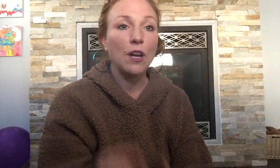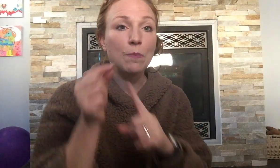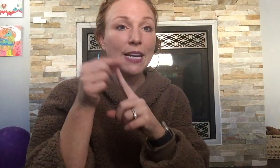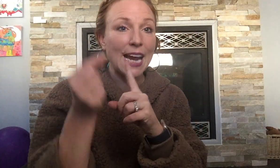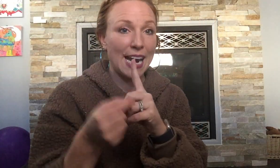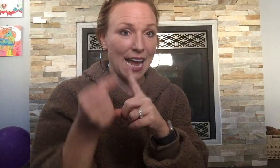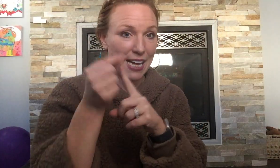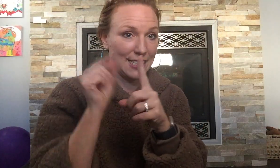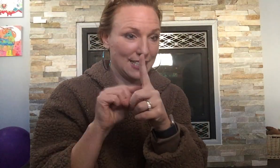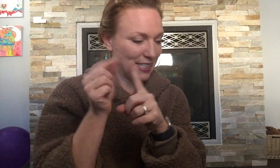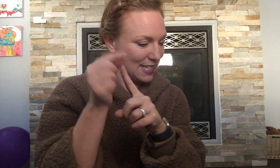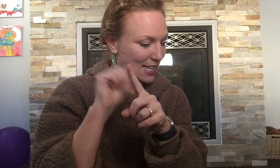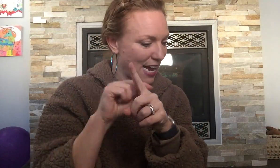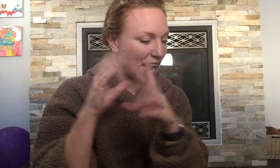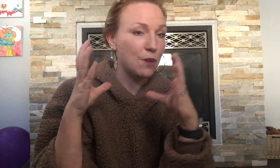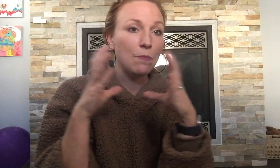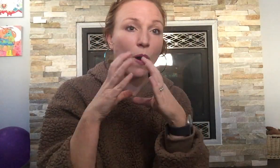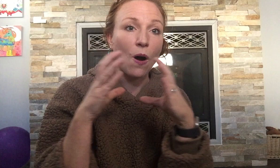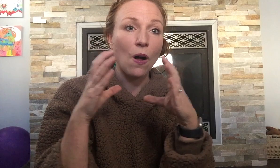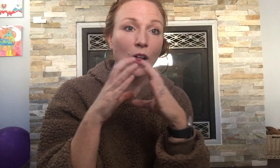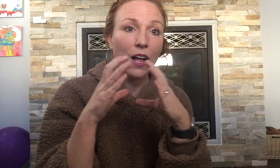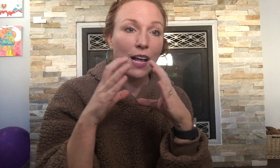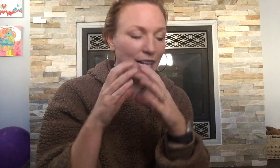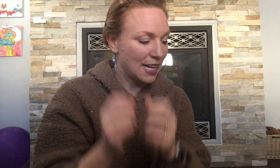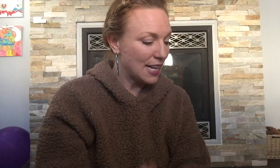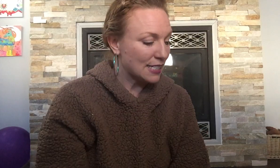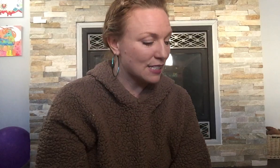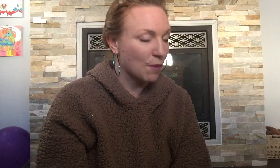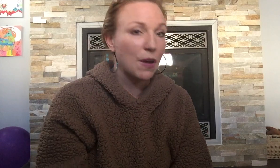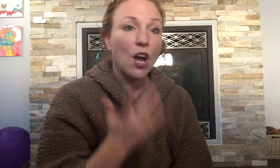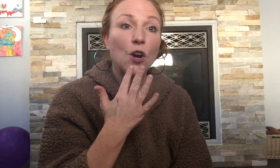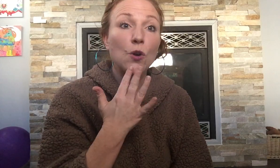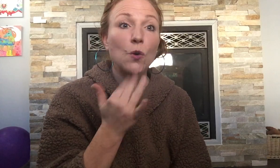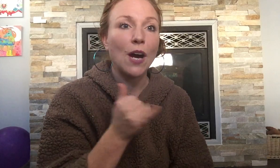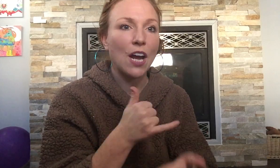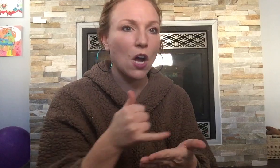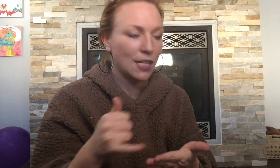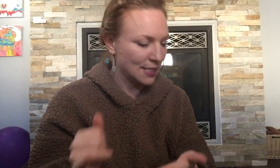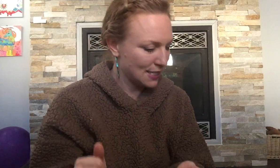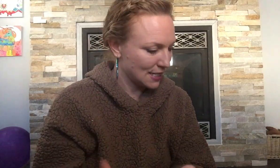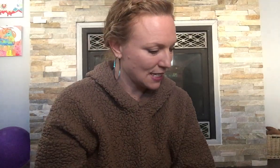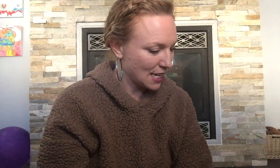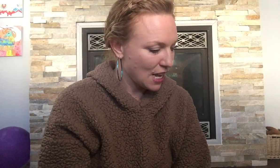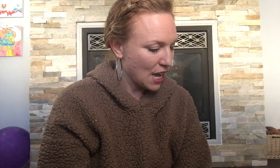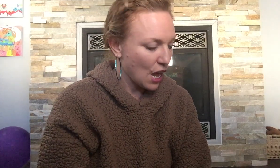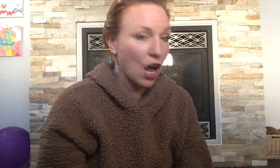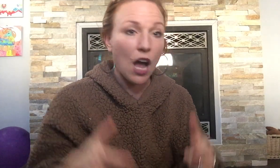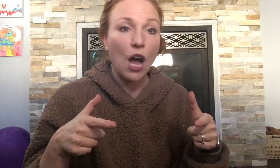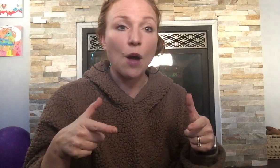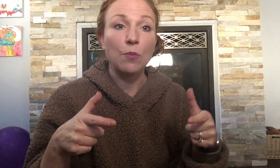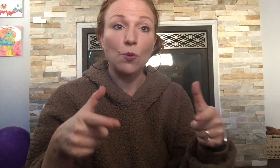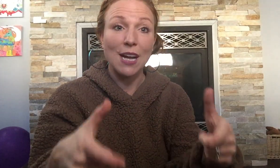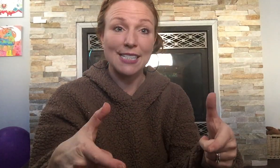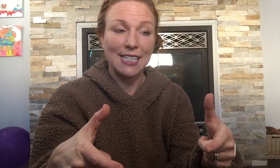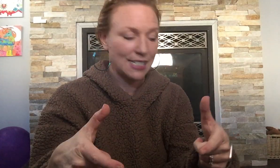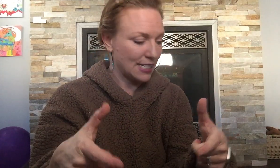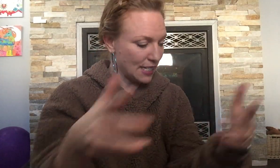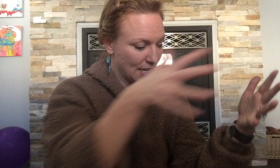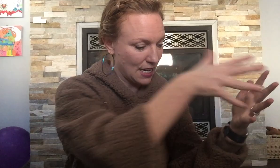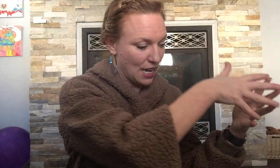a banana and a ball, some crayons, a present,